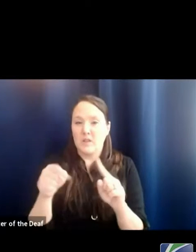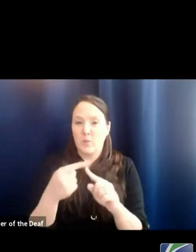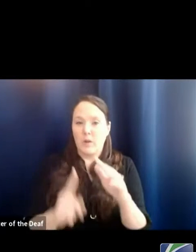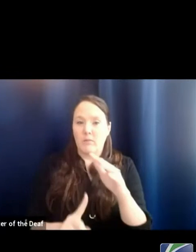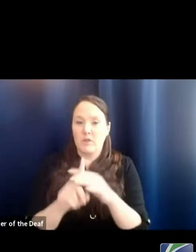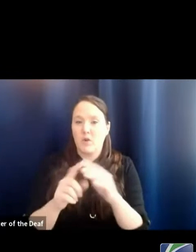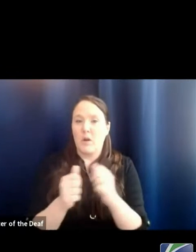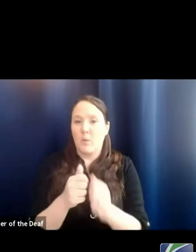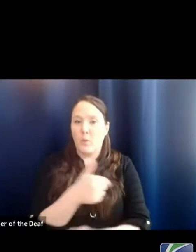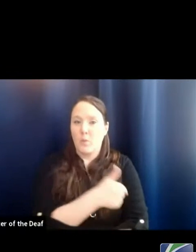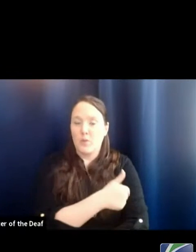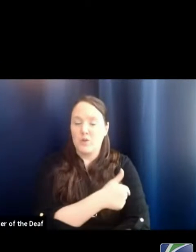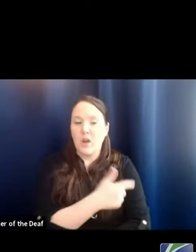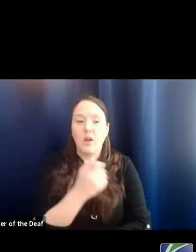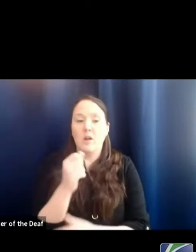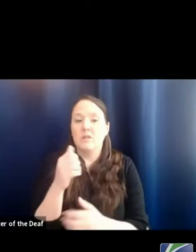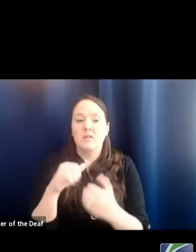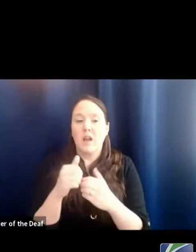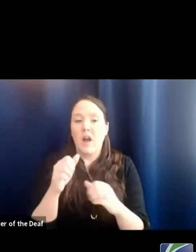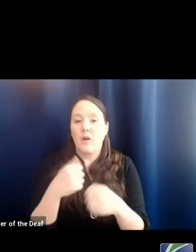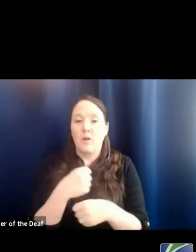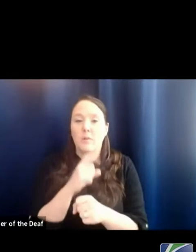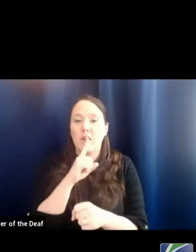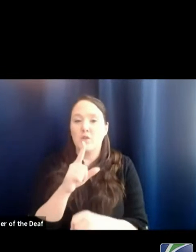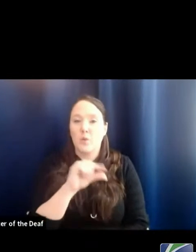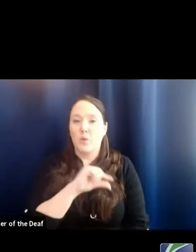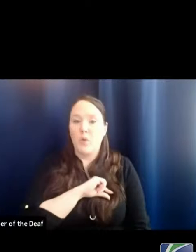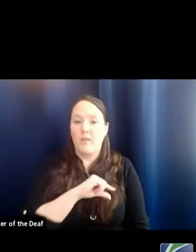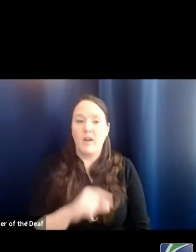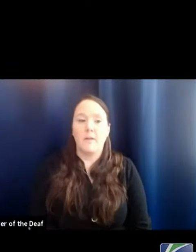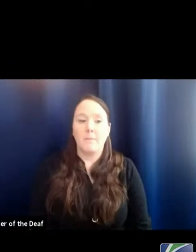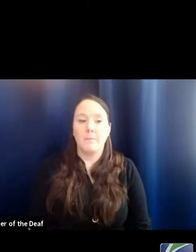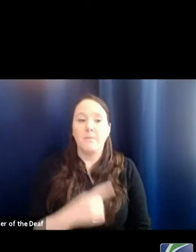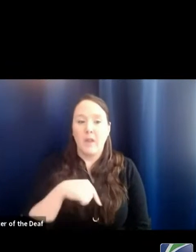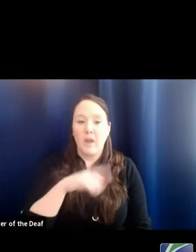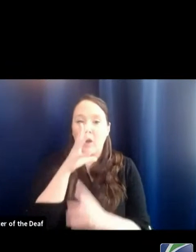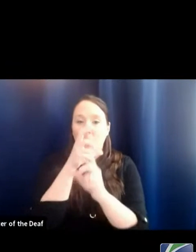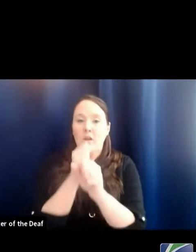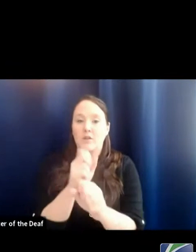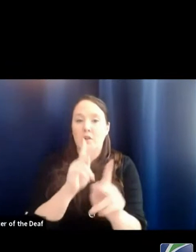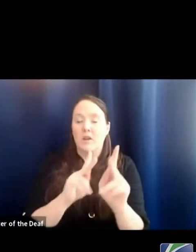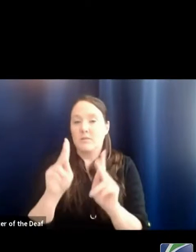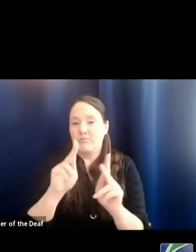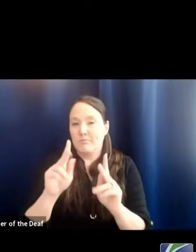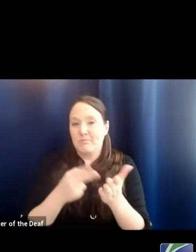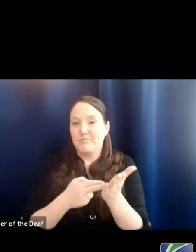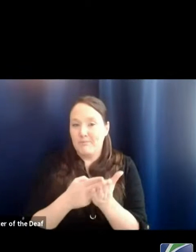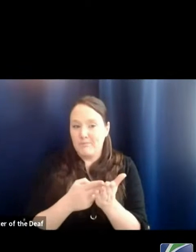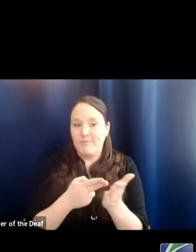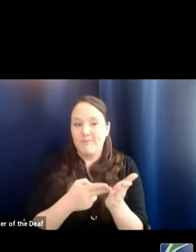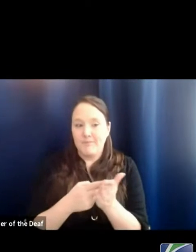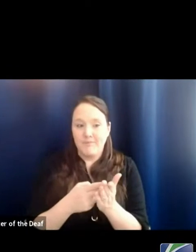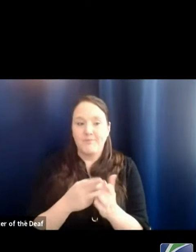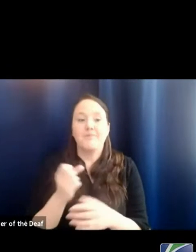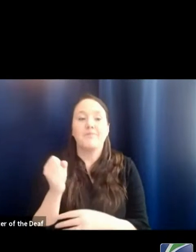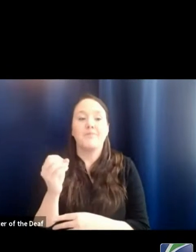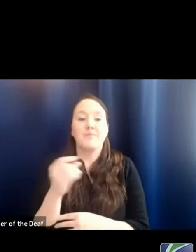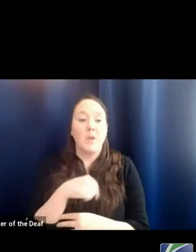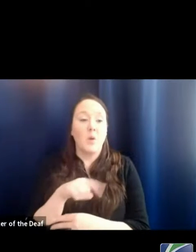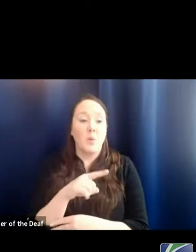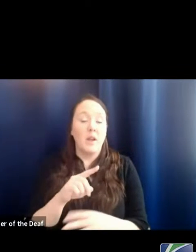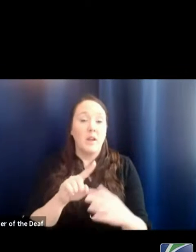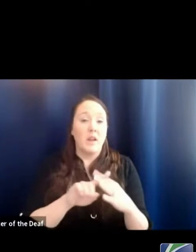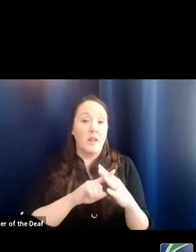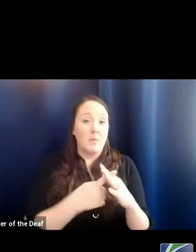sure people are in qualified phases? We are trusting people to be honest. We were early on